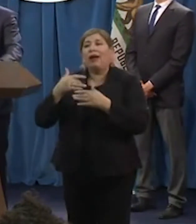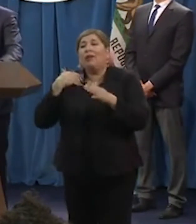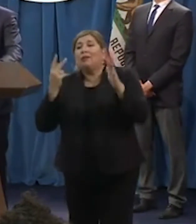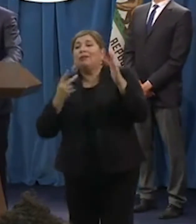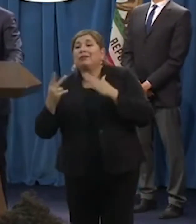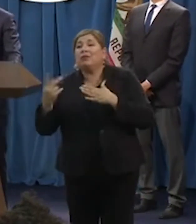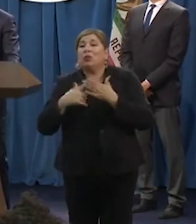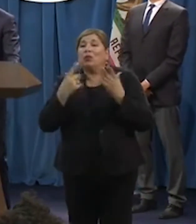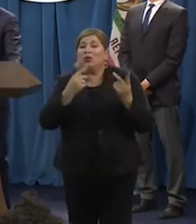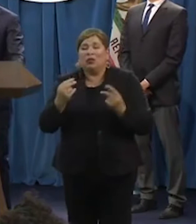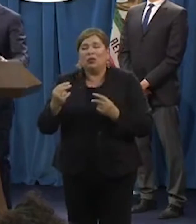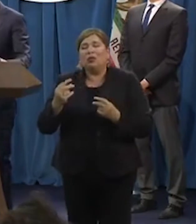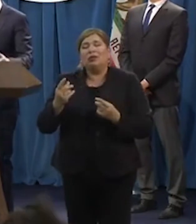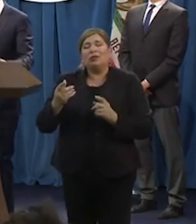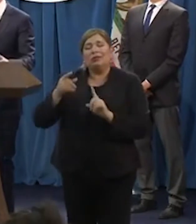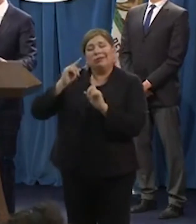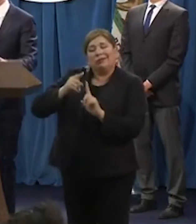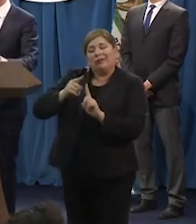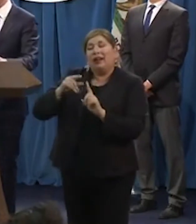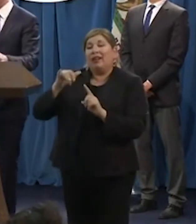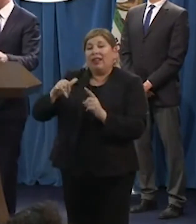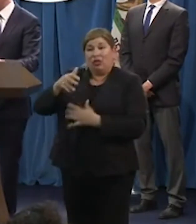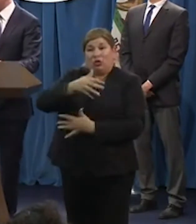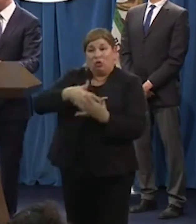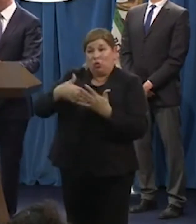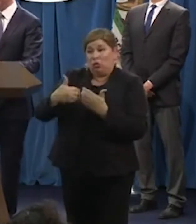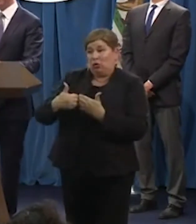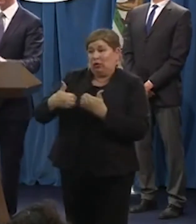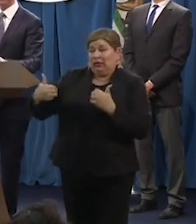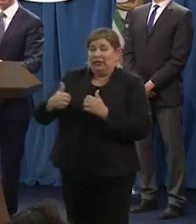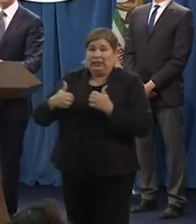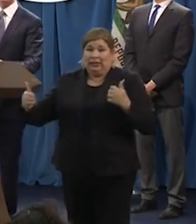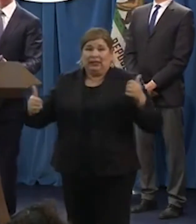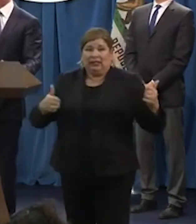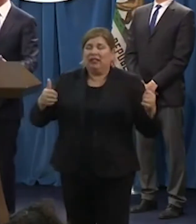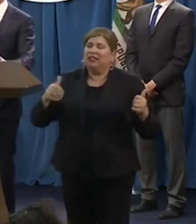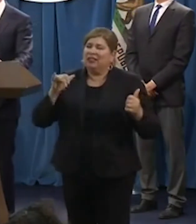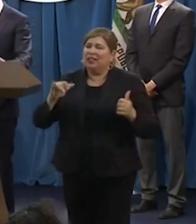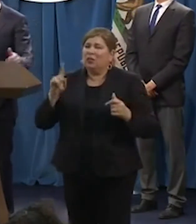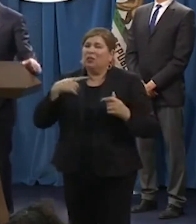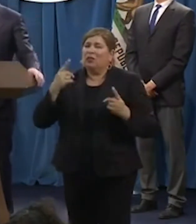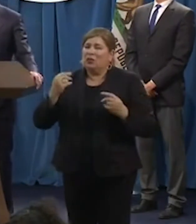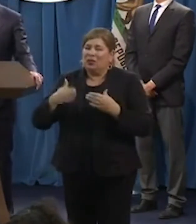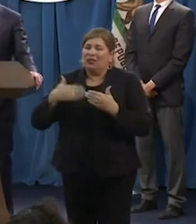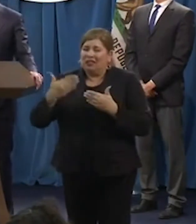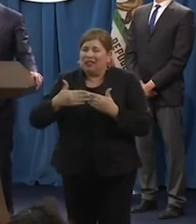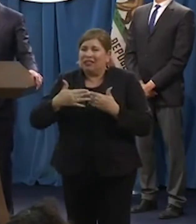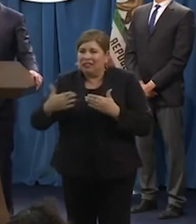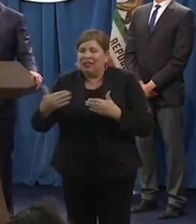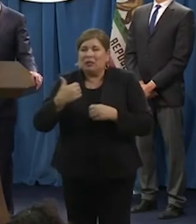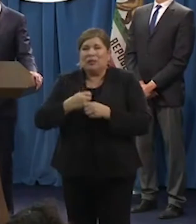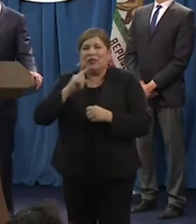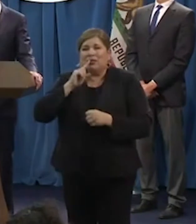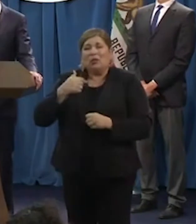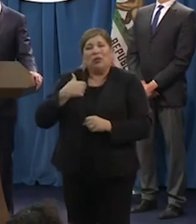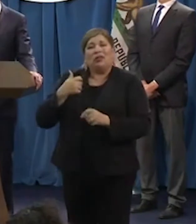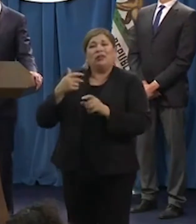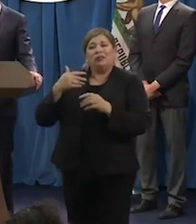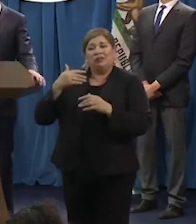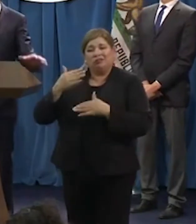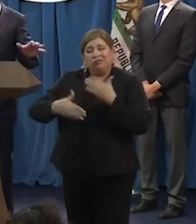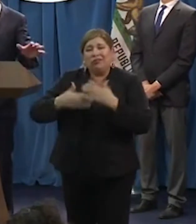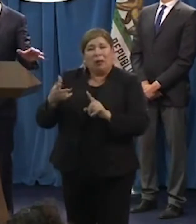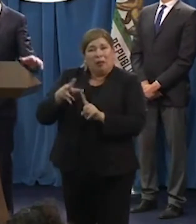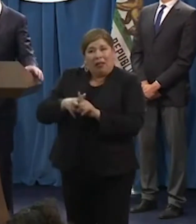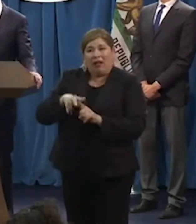these non-essential events, this is where we need to go next and to make sure we fully implement those procedures and protocols